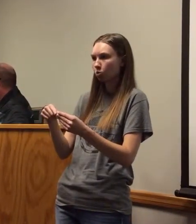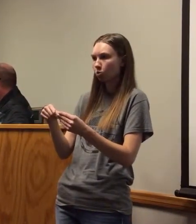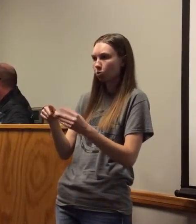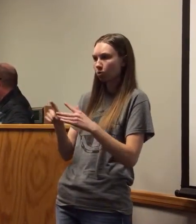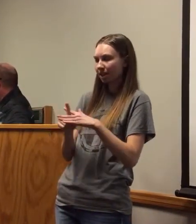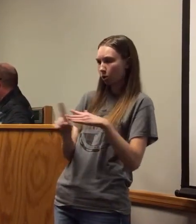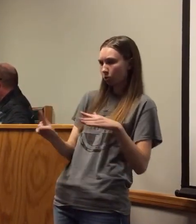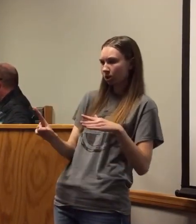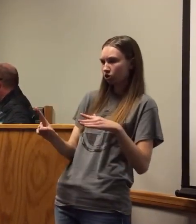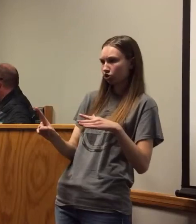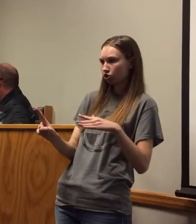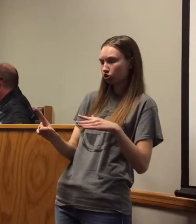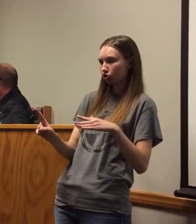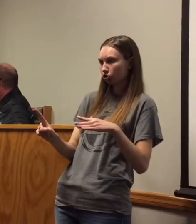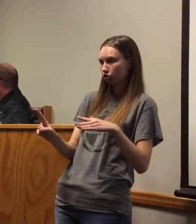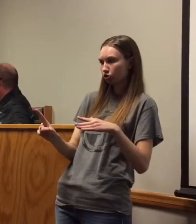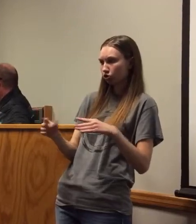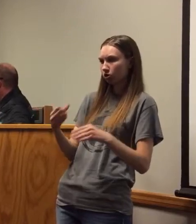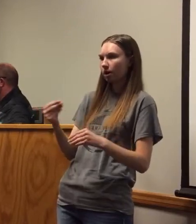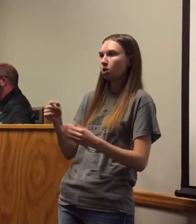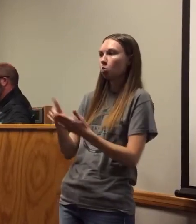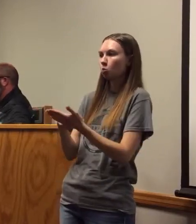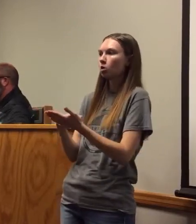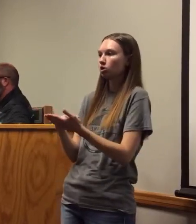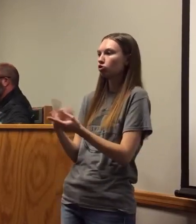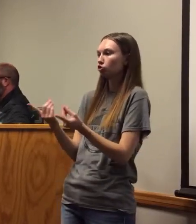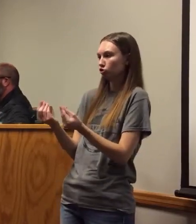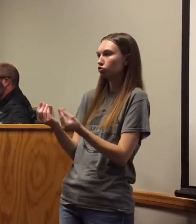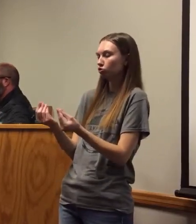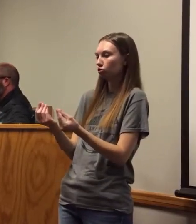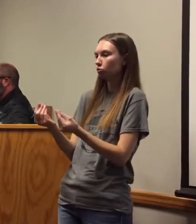guys are doing within the state?